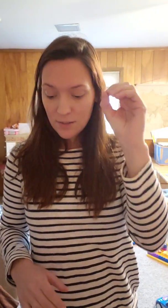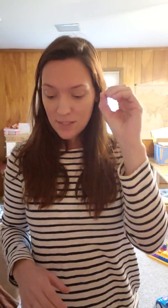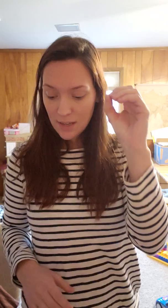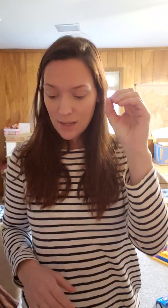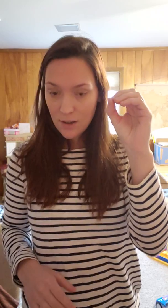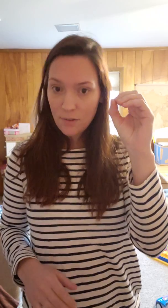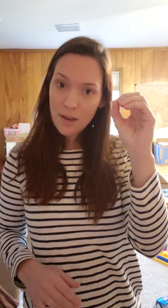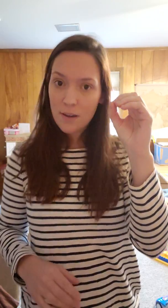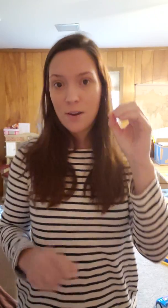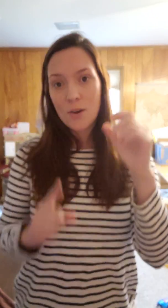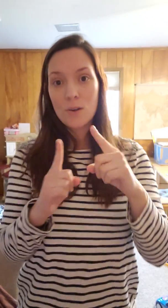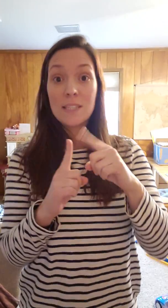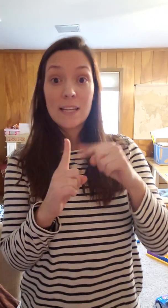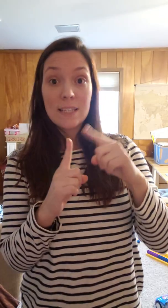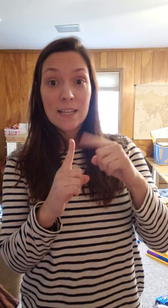zero temperature